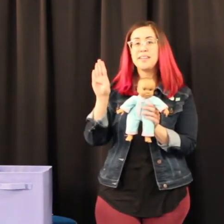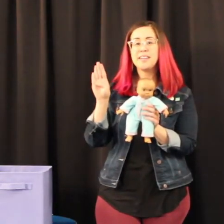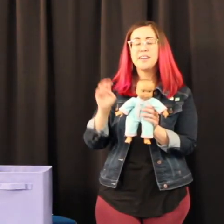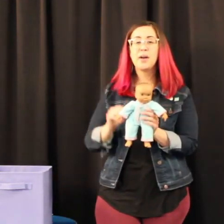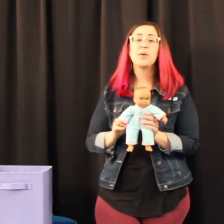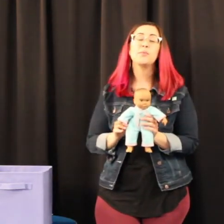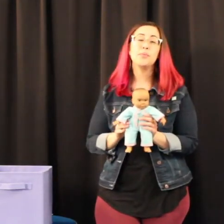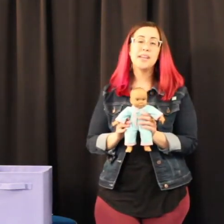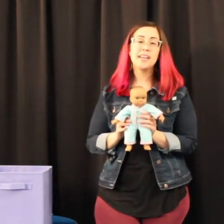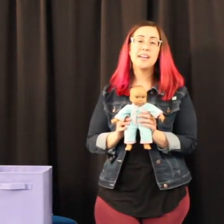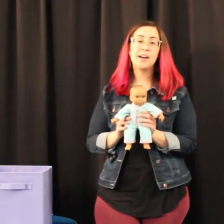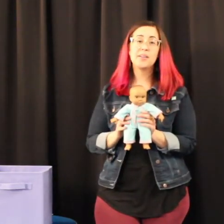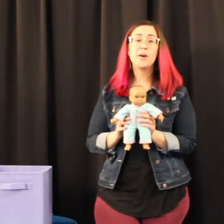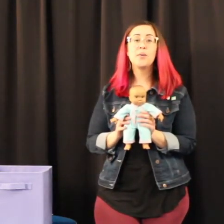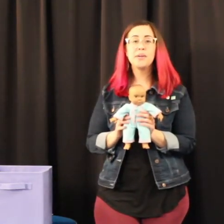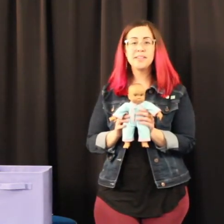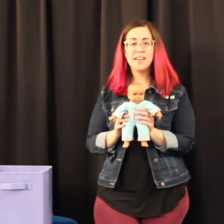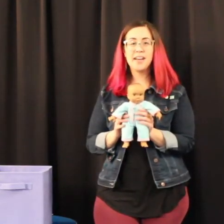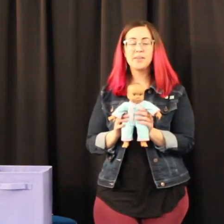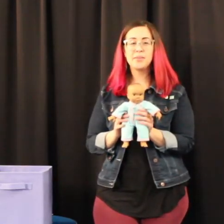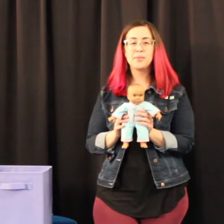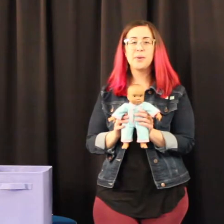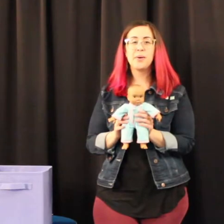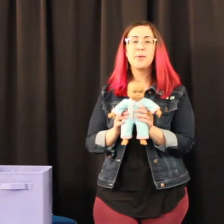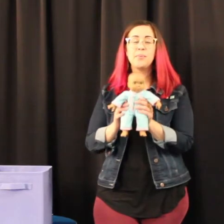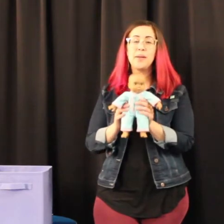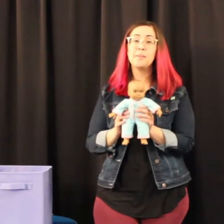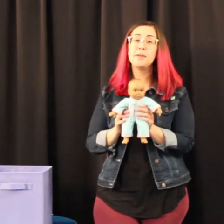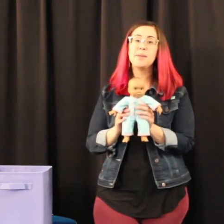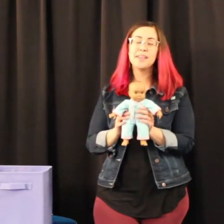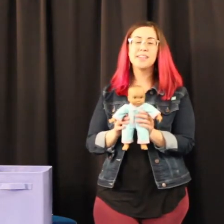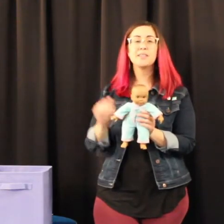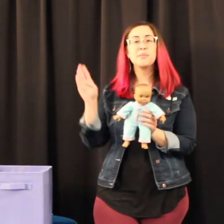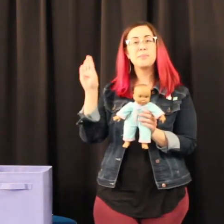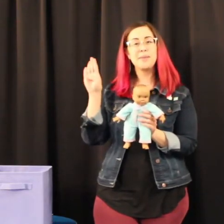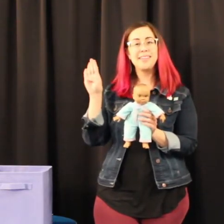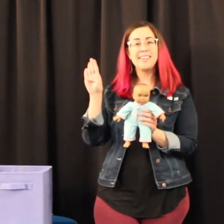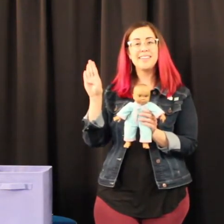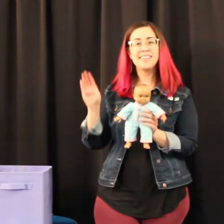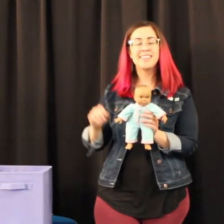We all know, we'll tell you so. Baby begins with B.